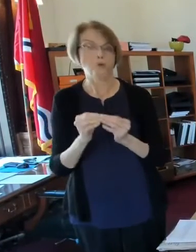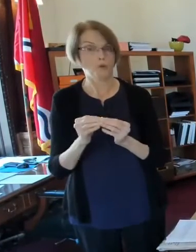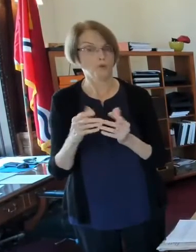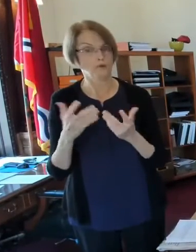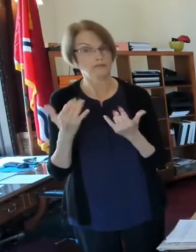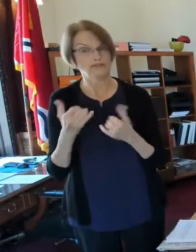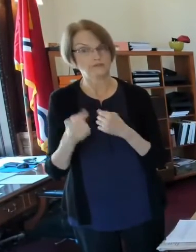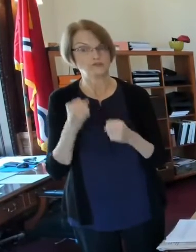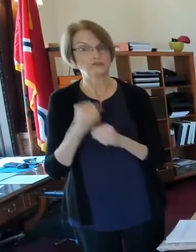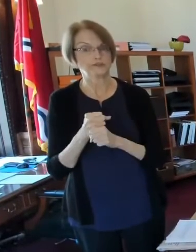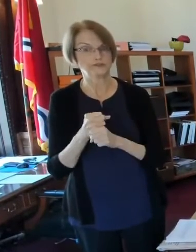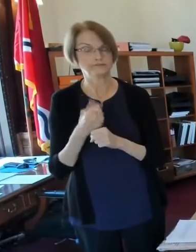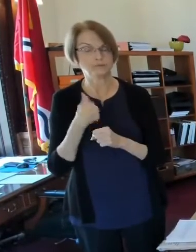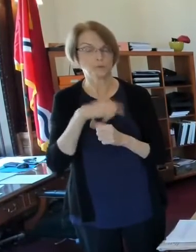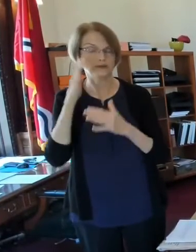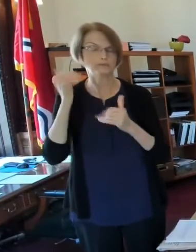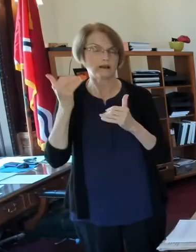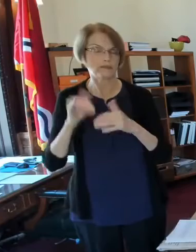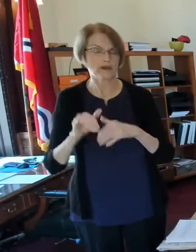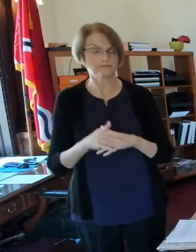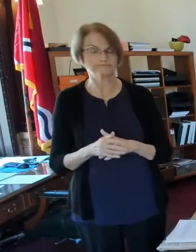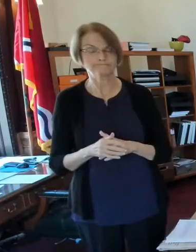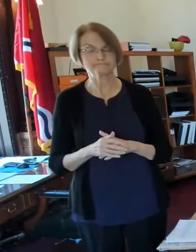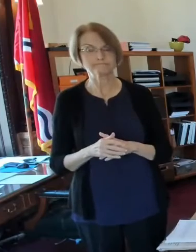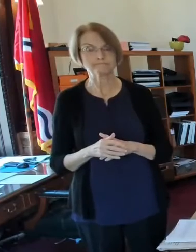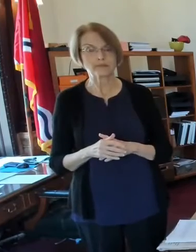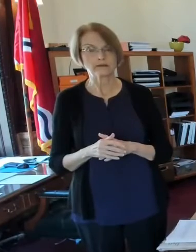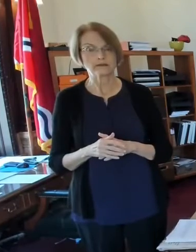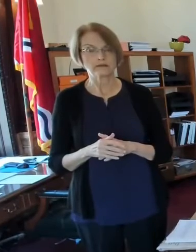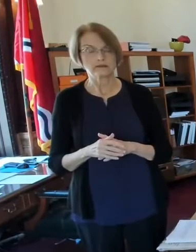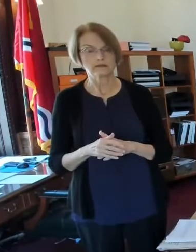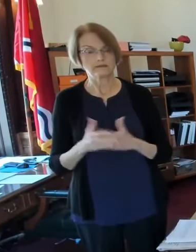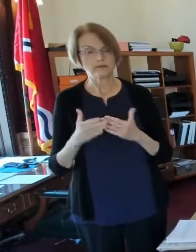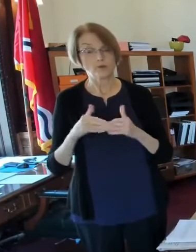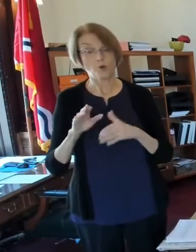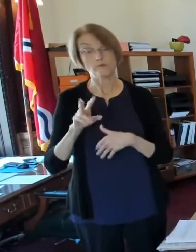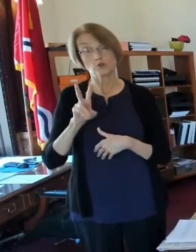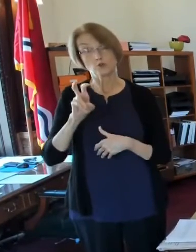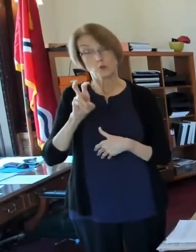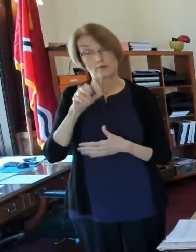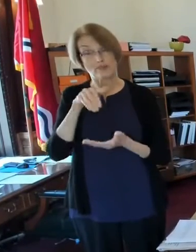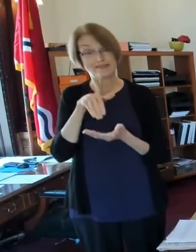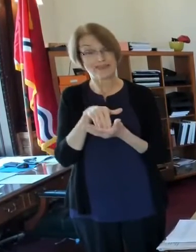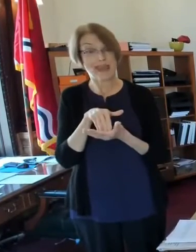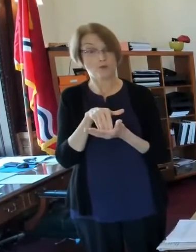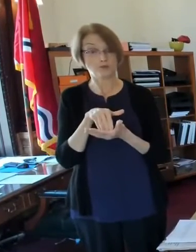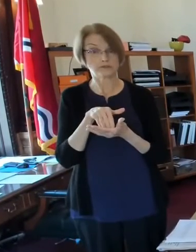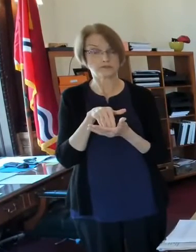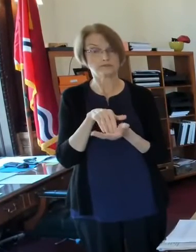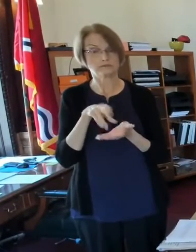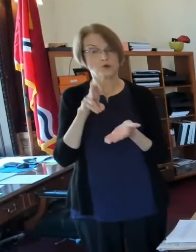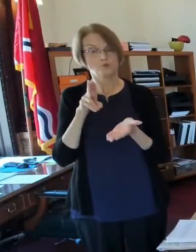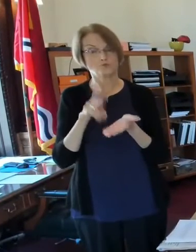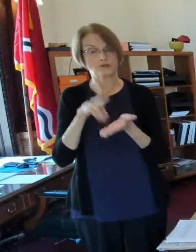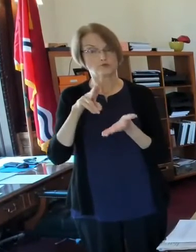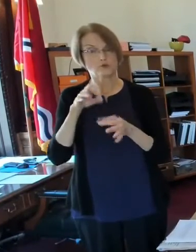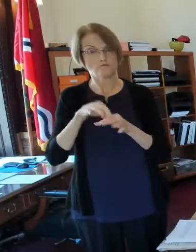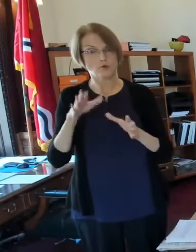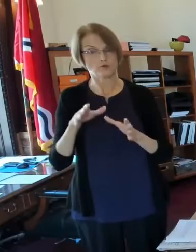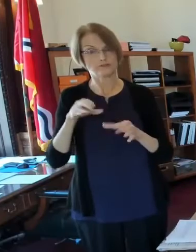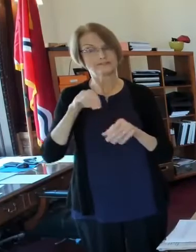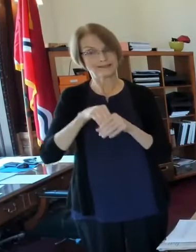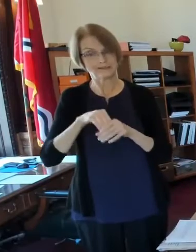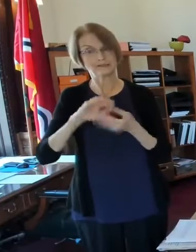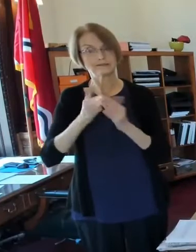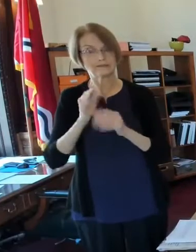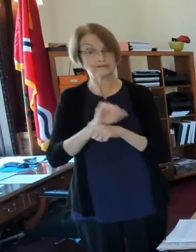and I think we would expect that. And there are a little over 200,000 registered voters in the city of